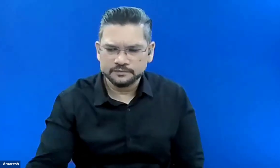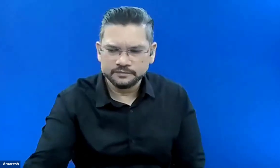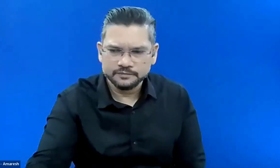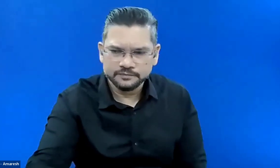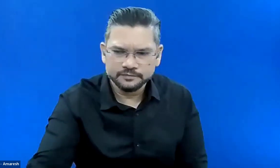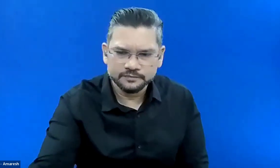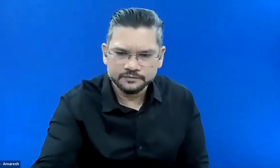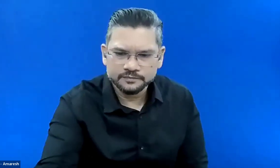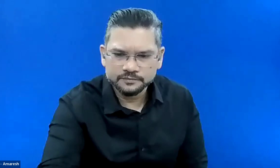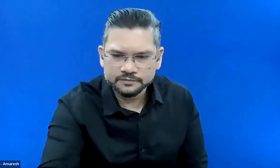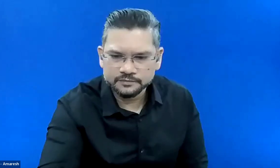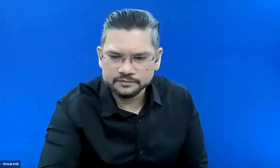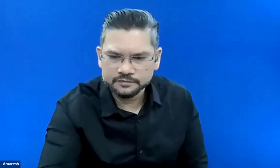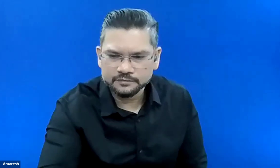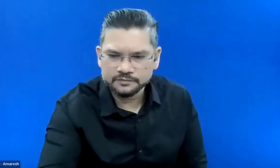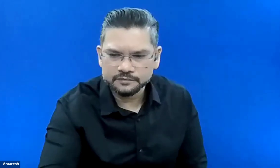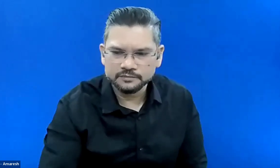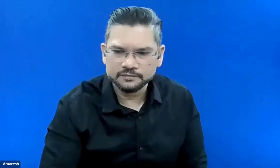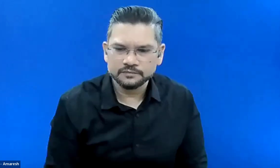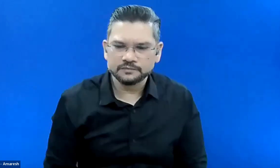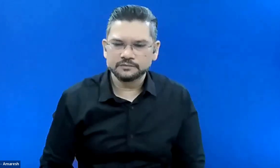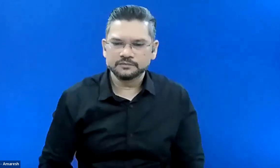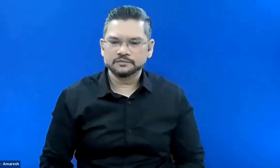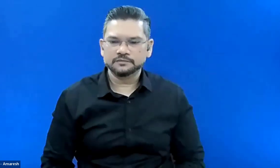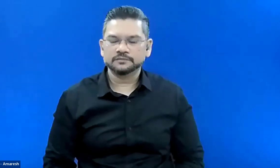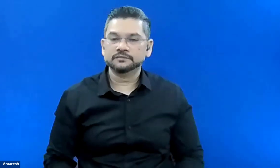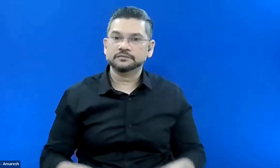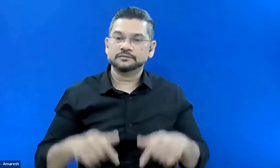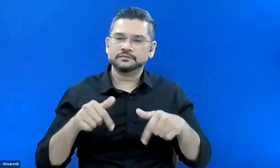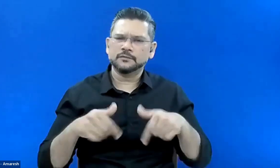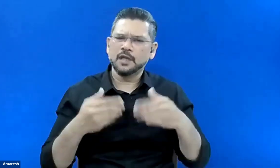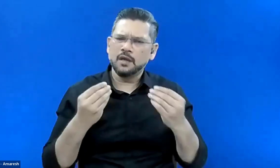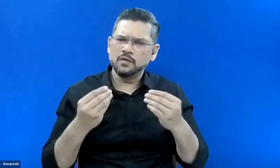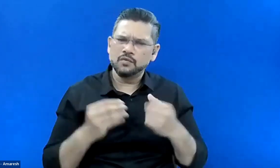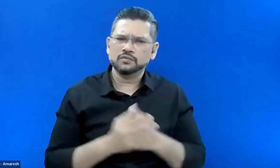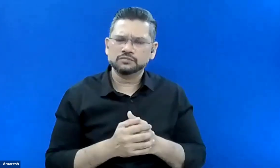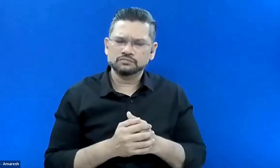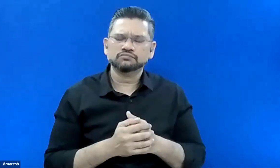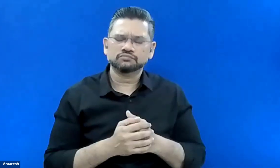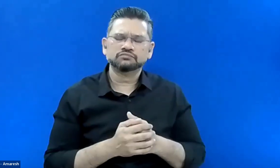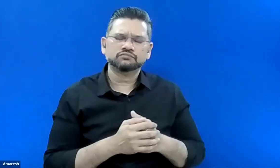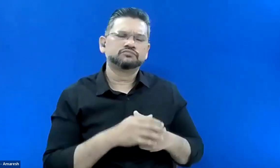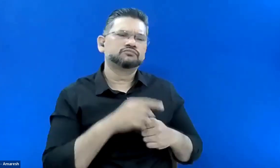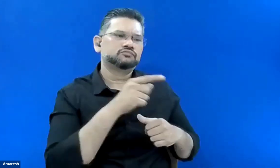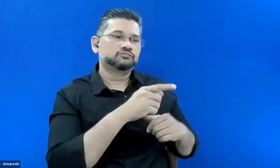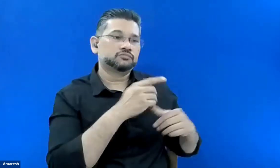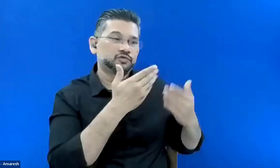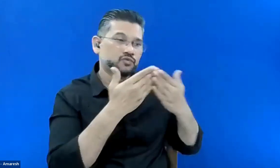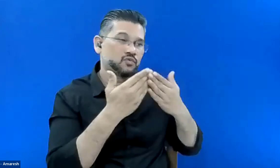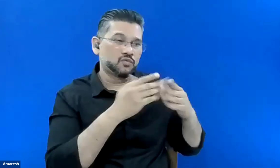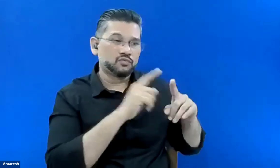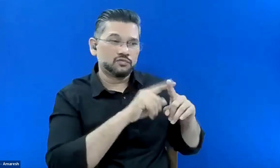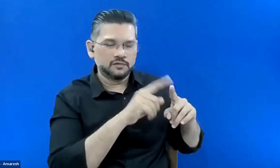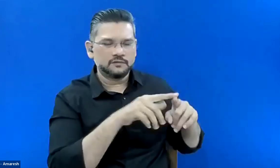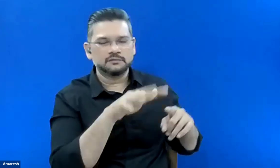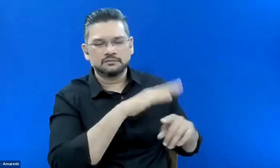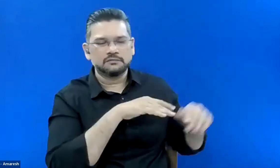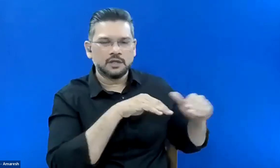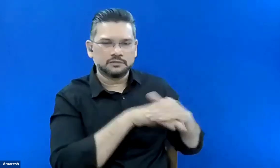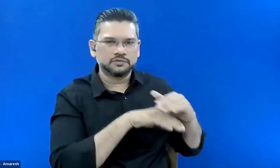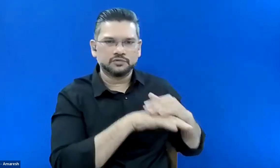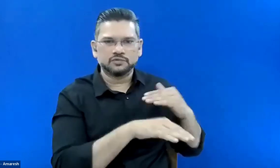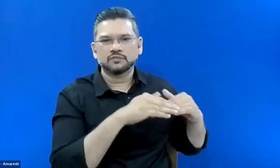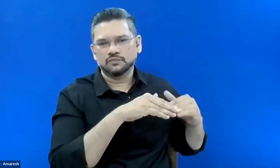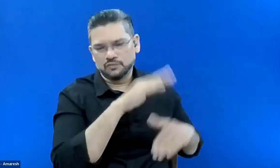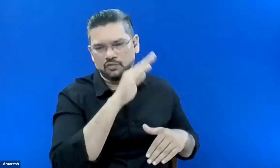think the first one is that build inclusive and accessible schools are the essential condition to promote